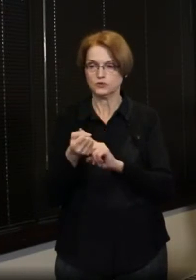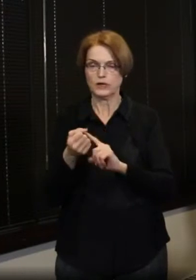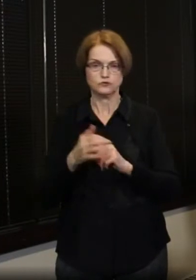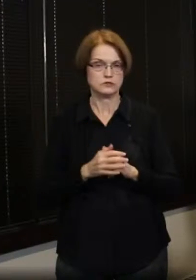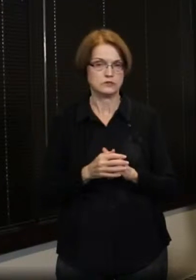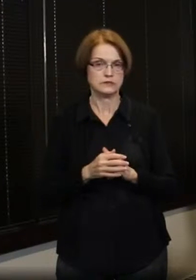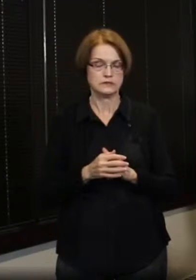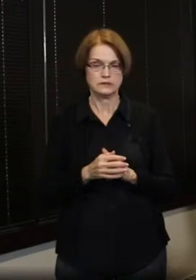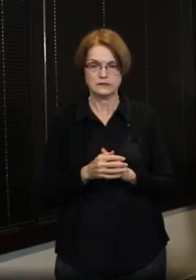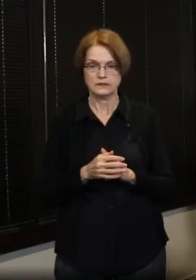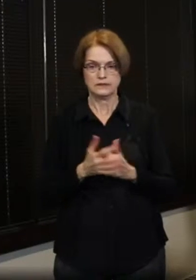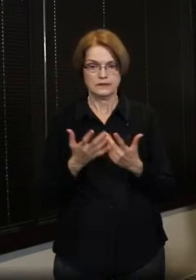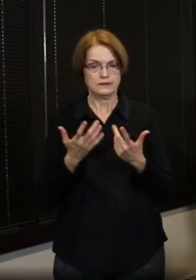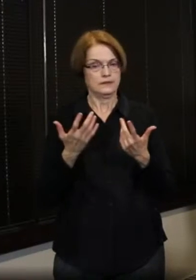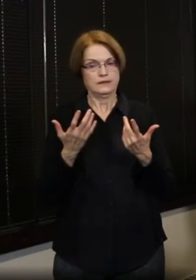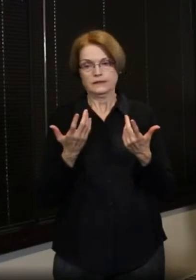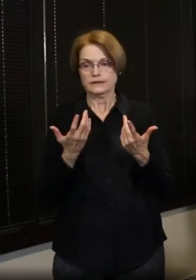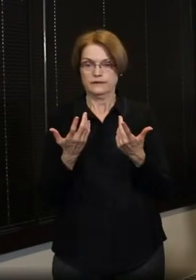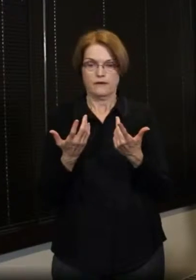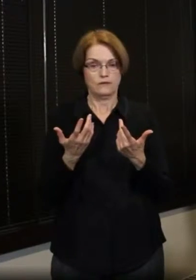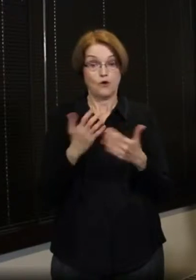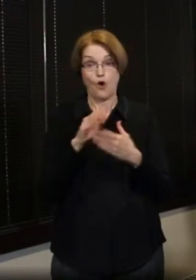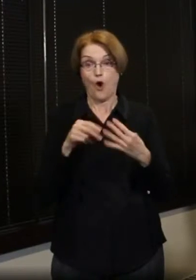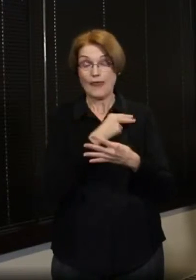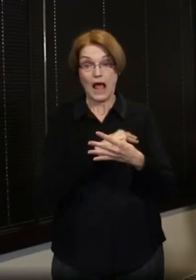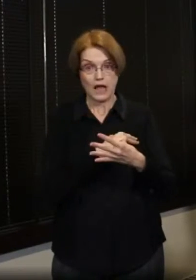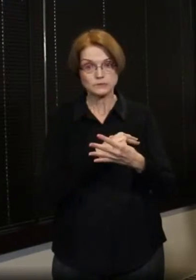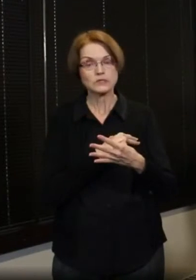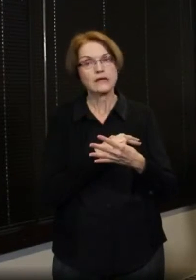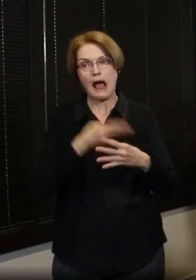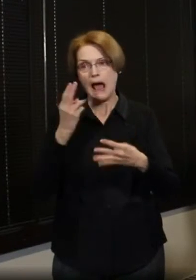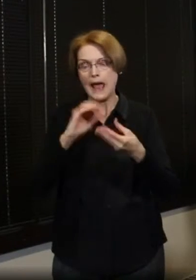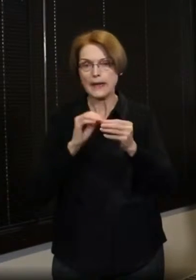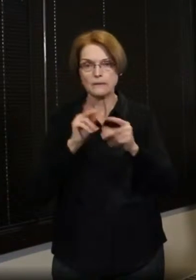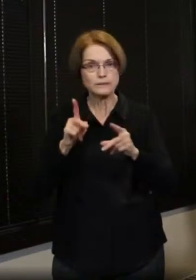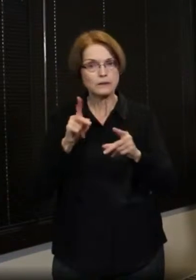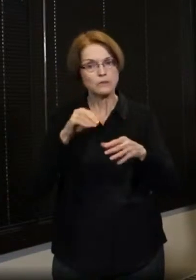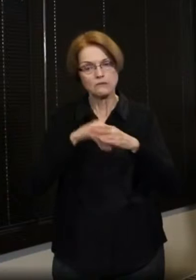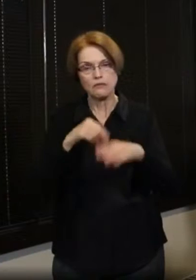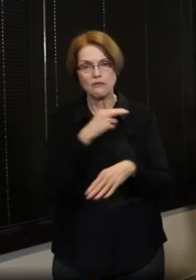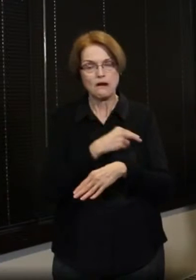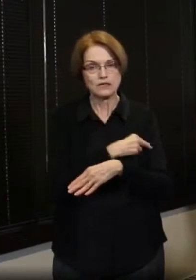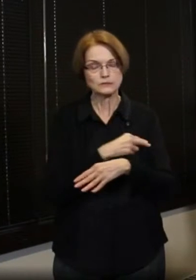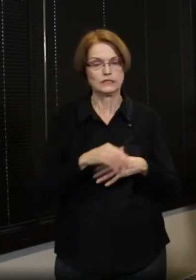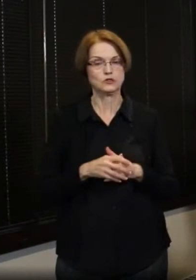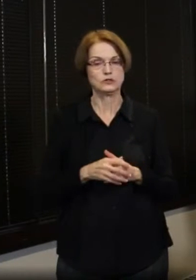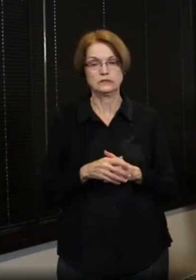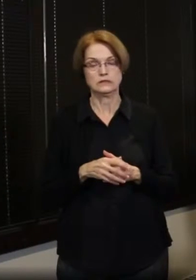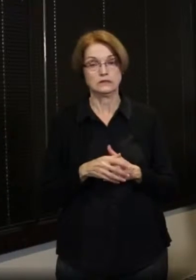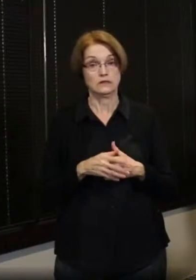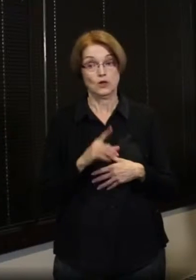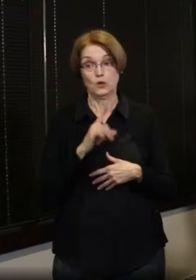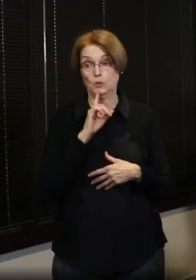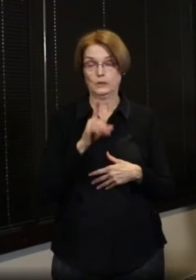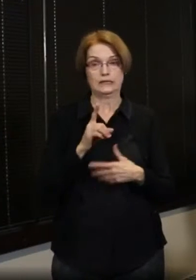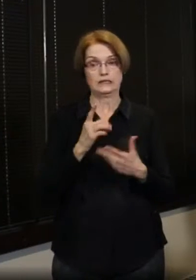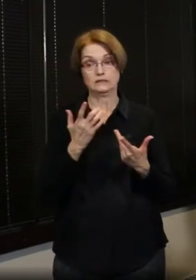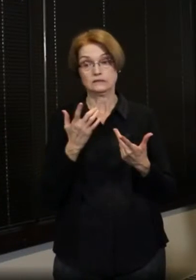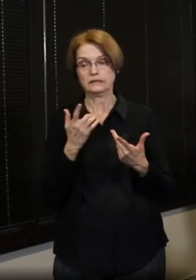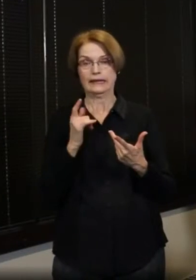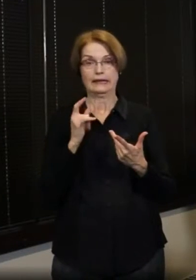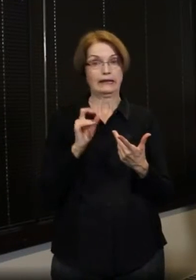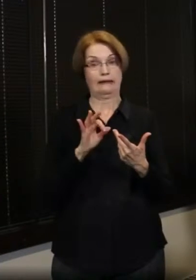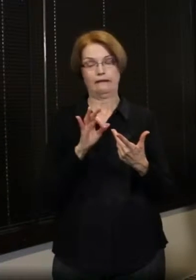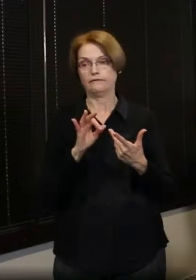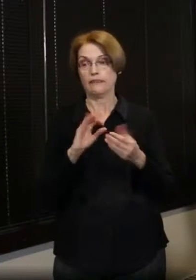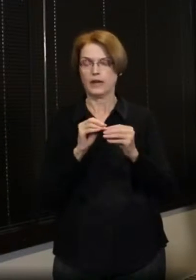at elevated levels within all of our hospitals. We still have very little room to maneuver if we did